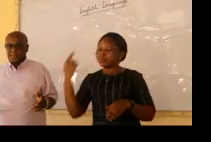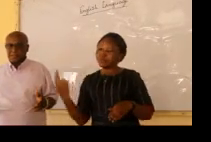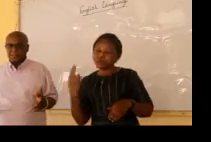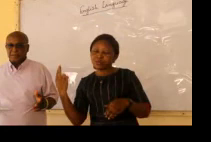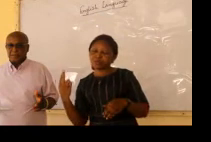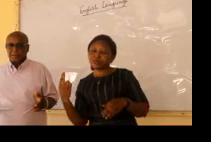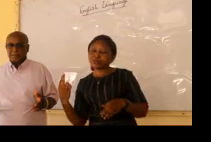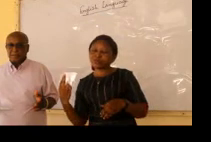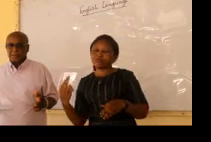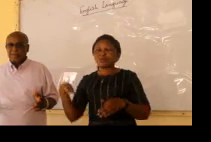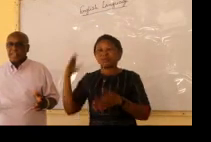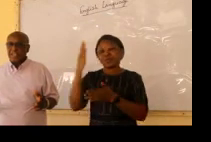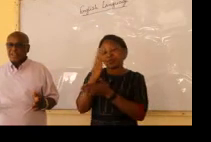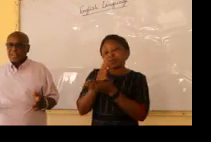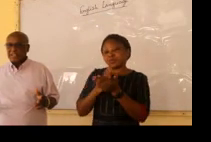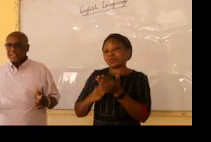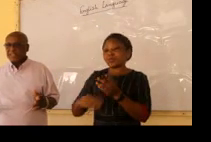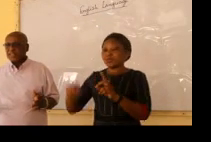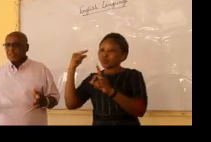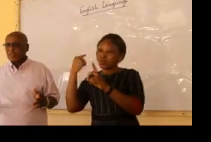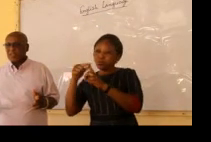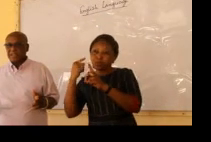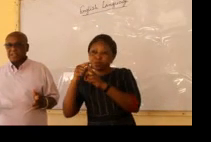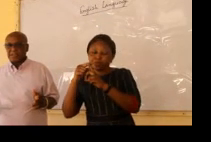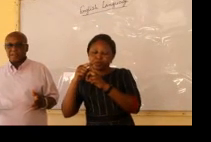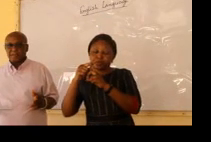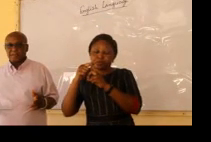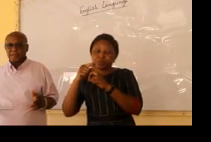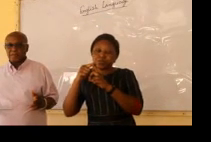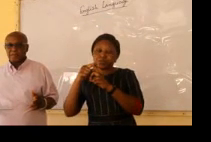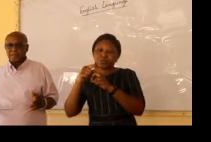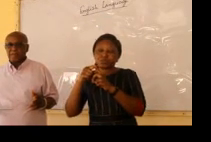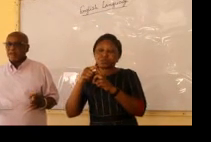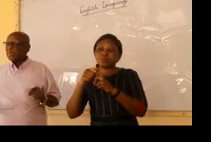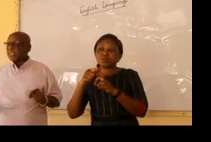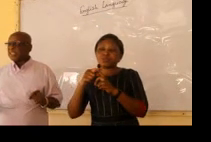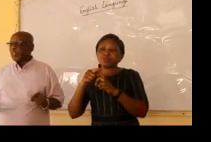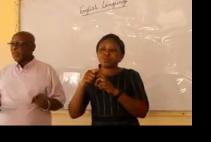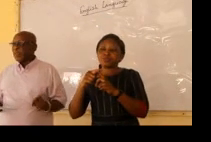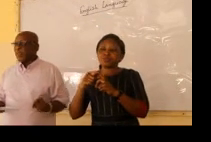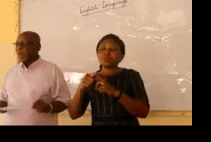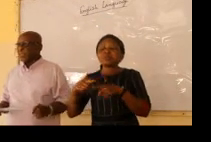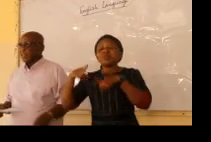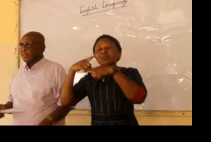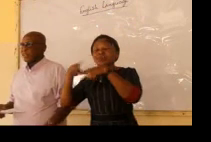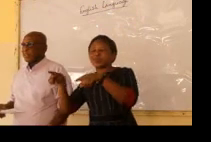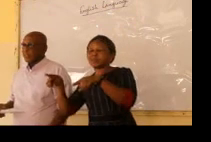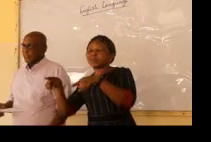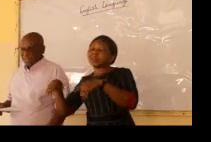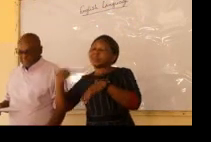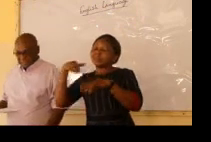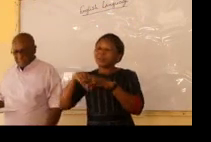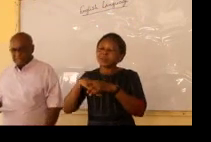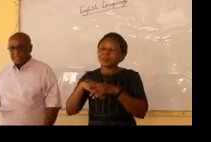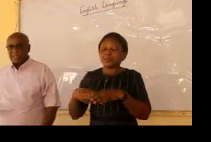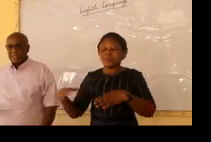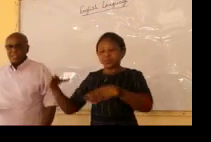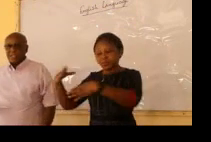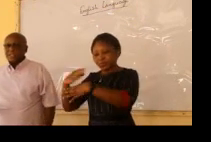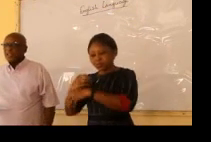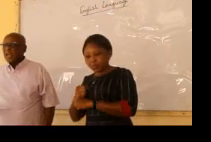phrases, provided your answers are correct. But in summary questions or